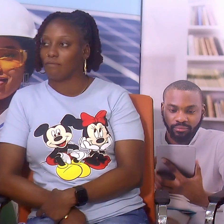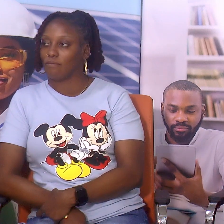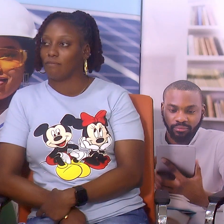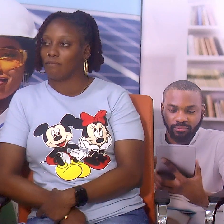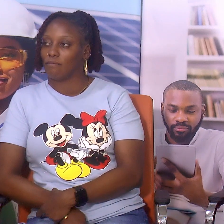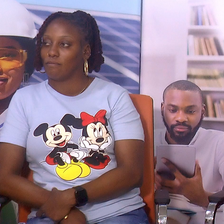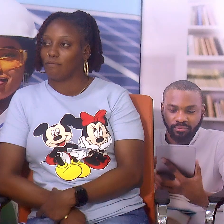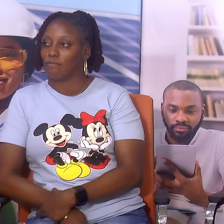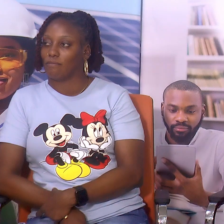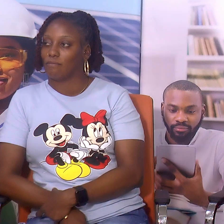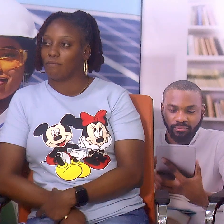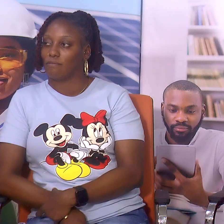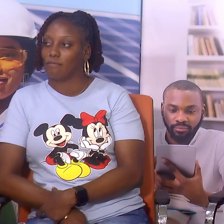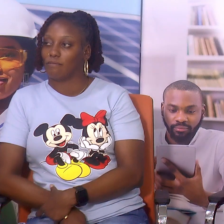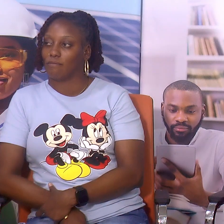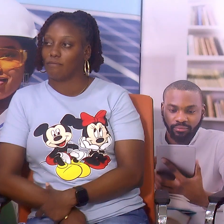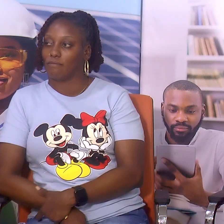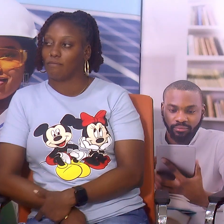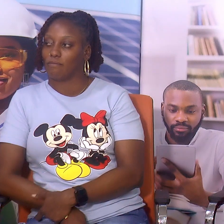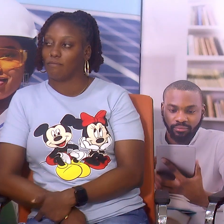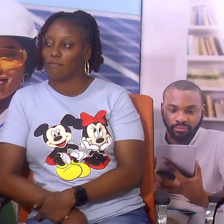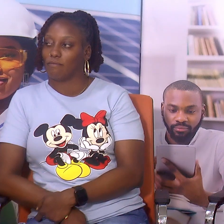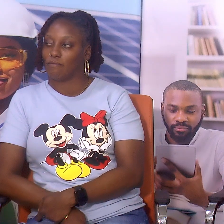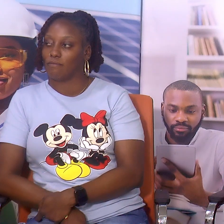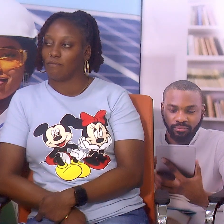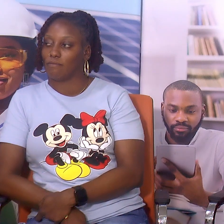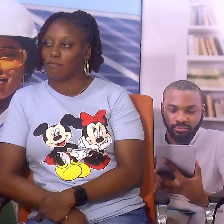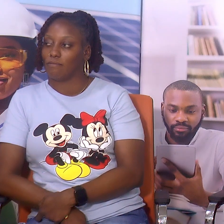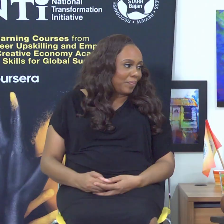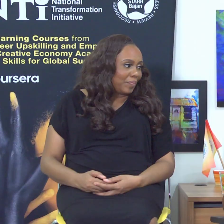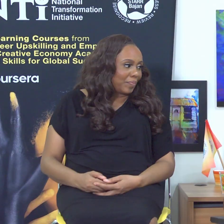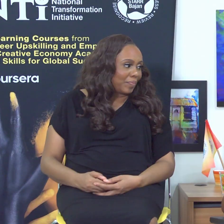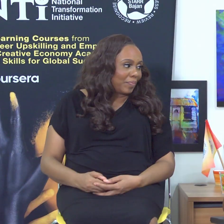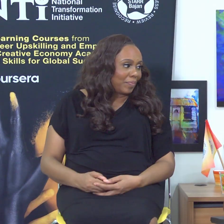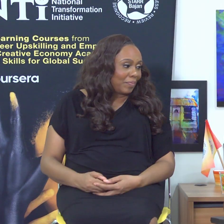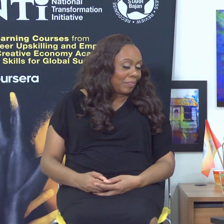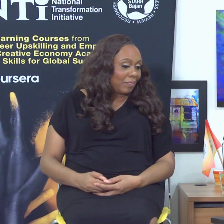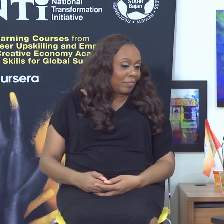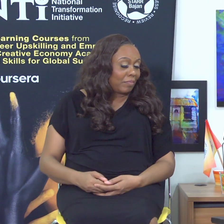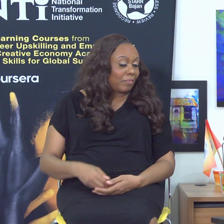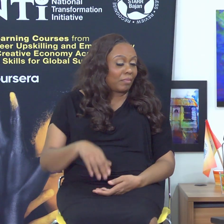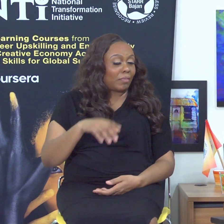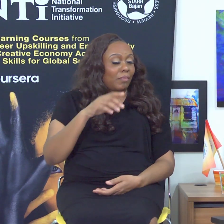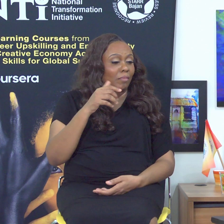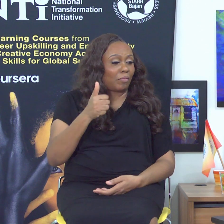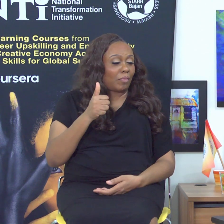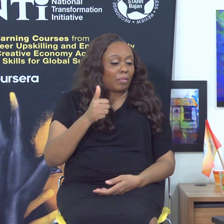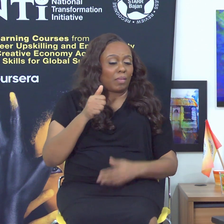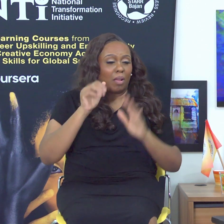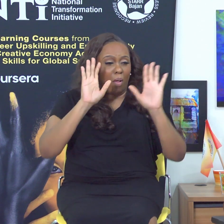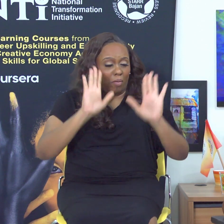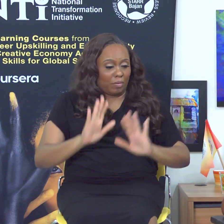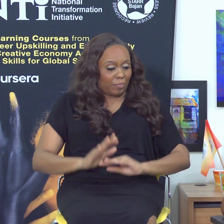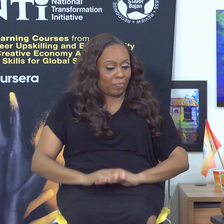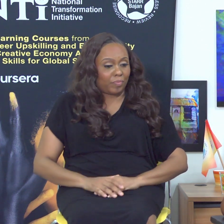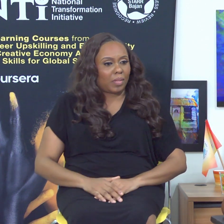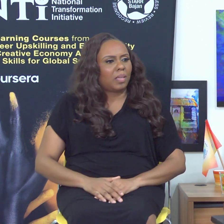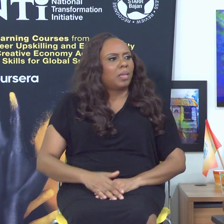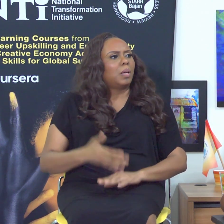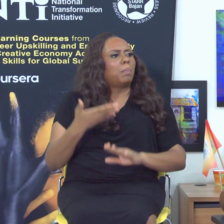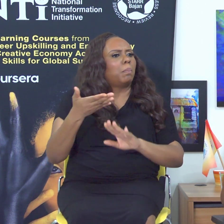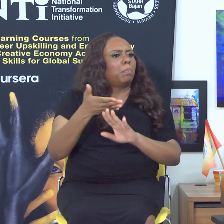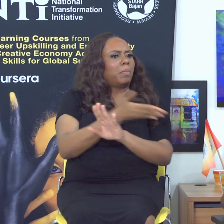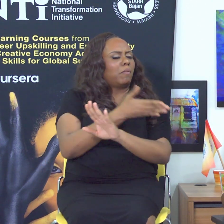I think it's pretty much fair and a fair exchange. That's fascinating. Someone mentioned